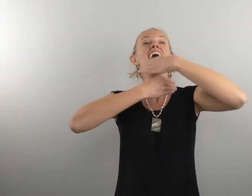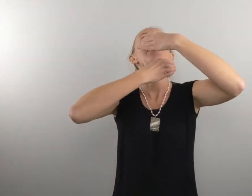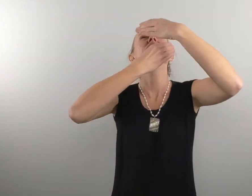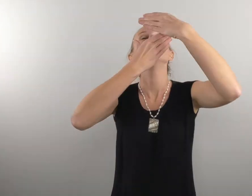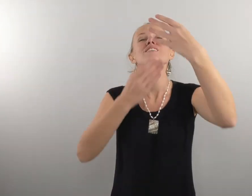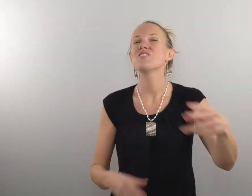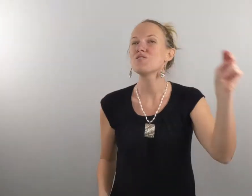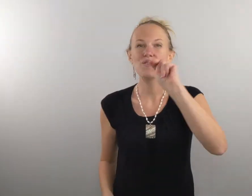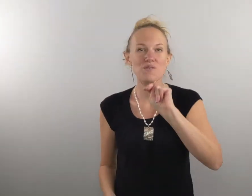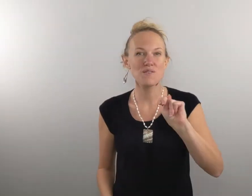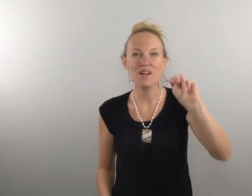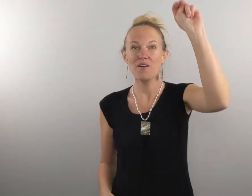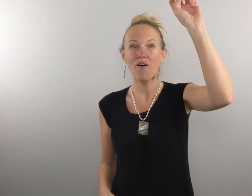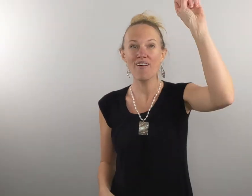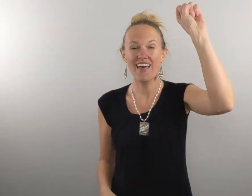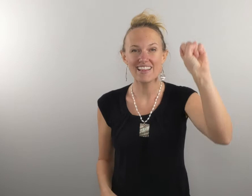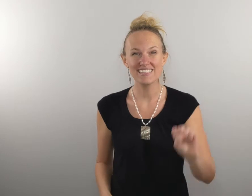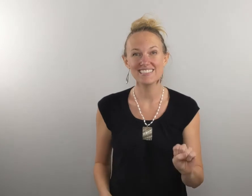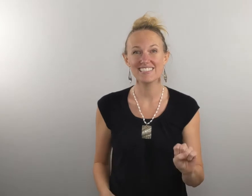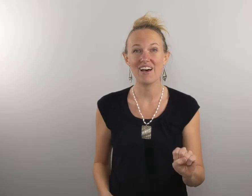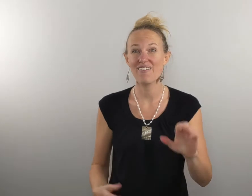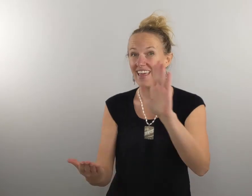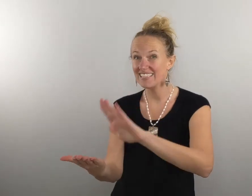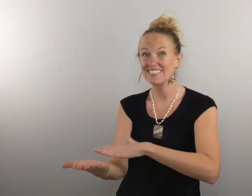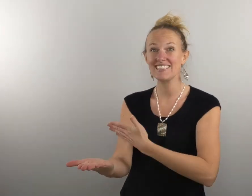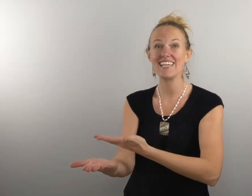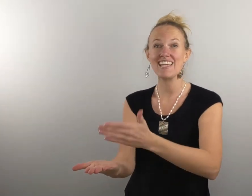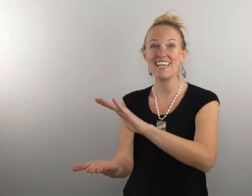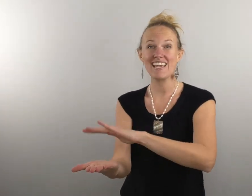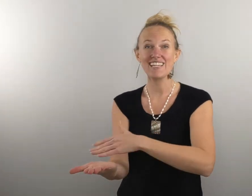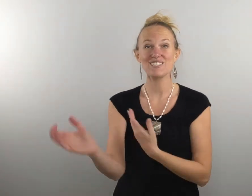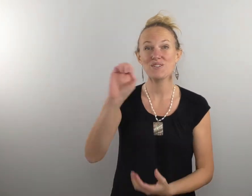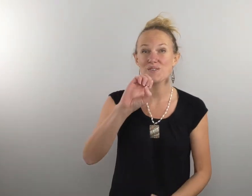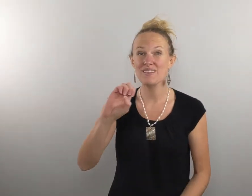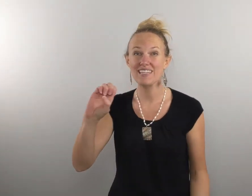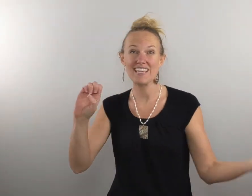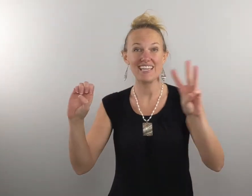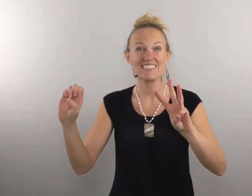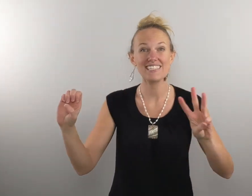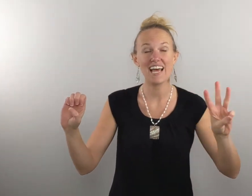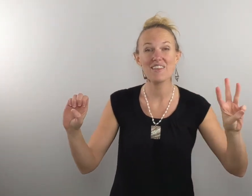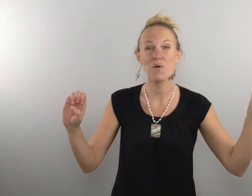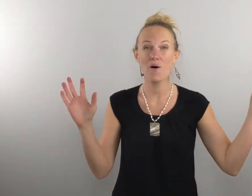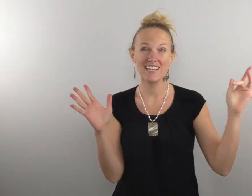Shout to the north and the south, sing to the east and the west.